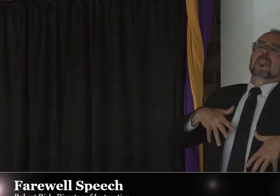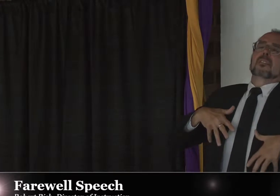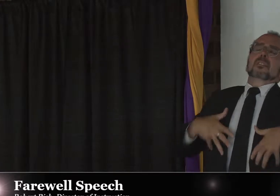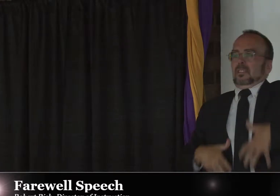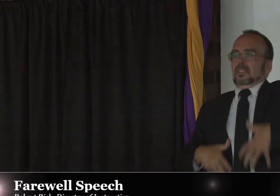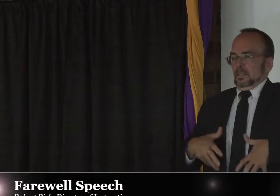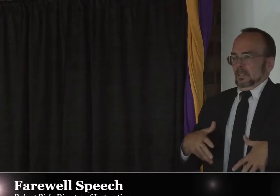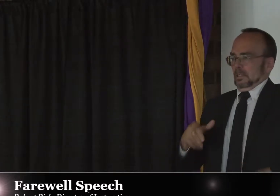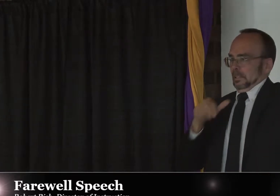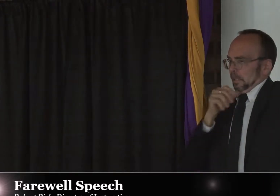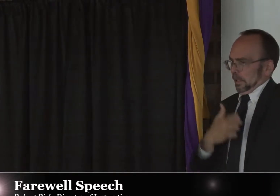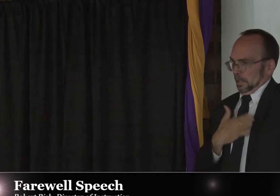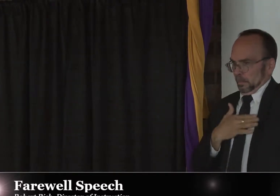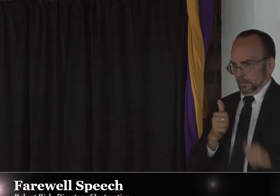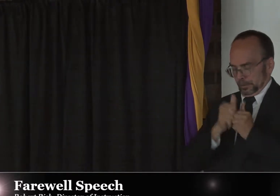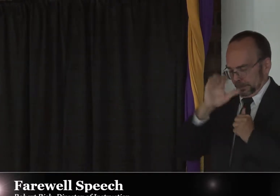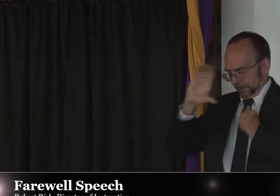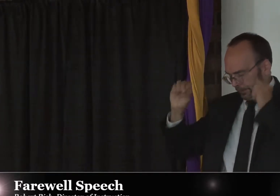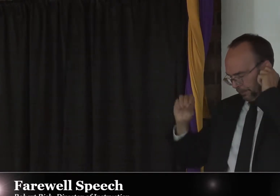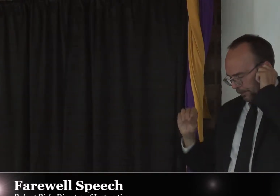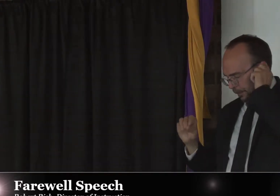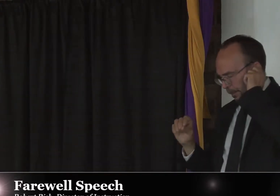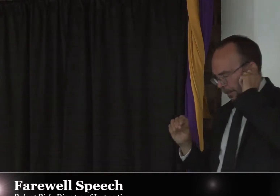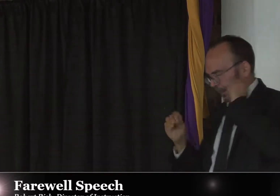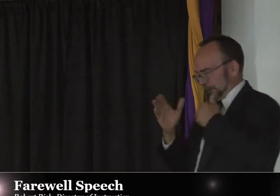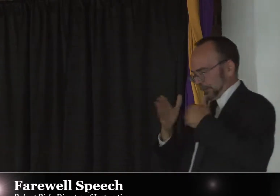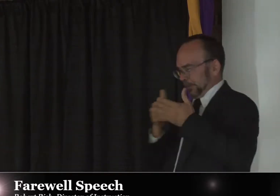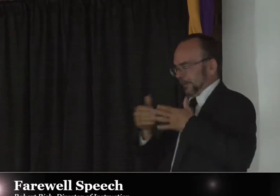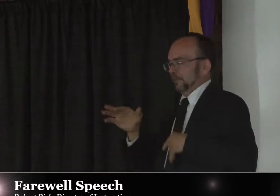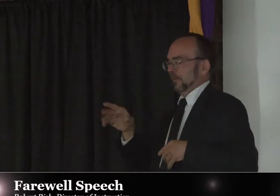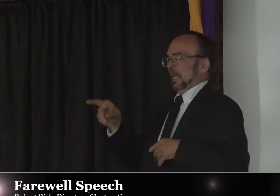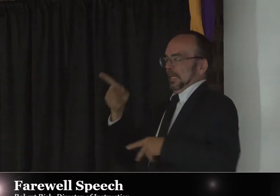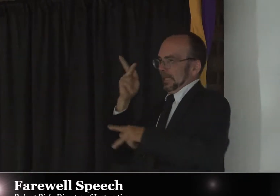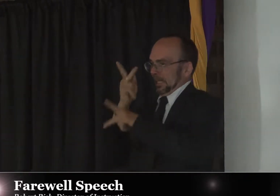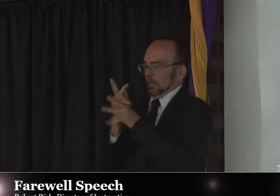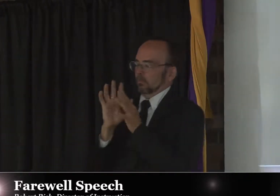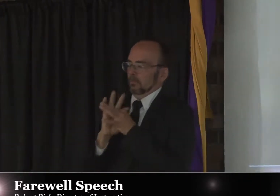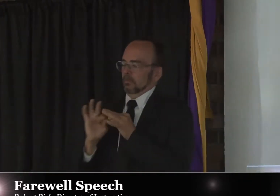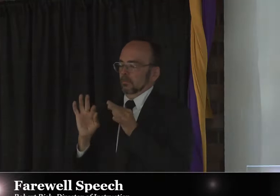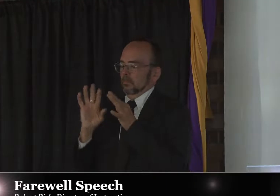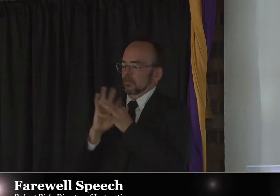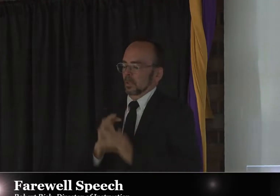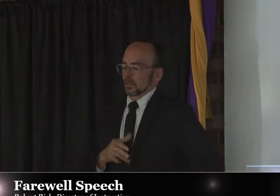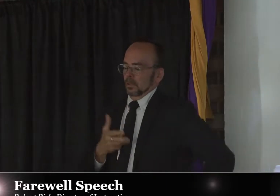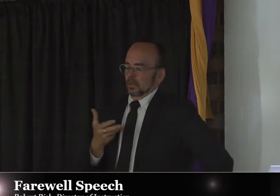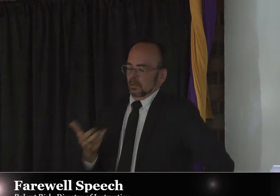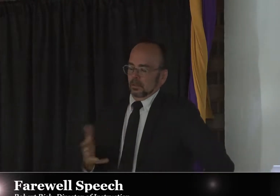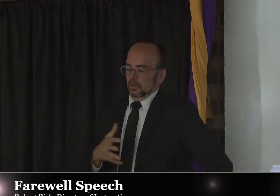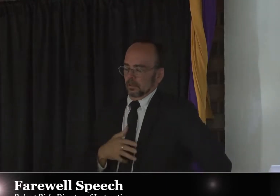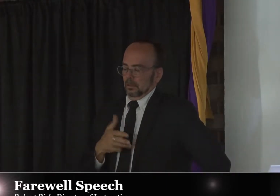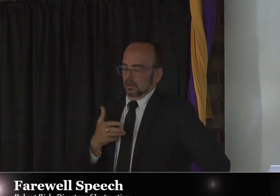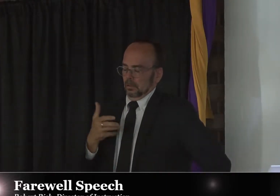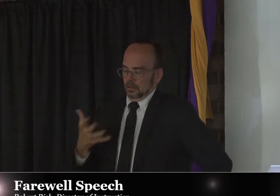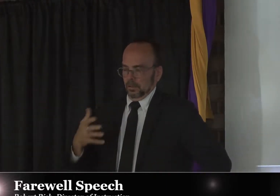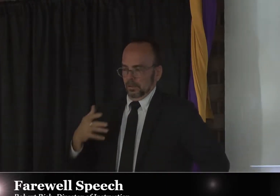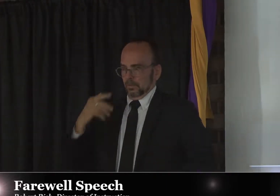this image. She was not happy. Anyway, she kept saying this as I saw